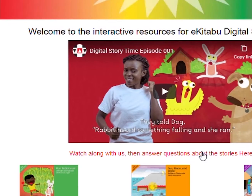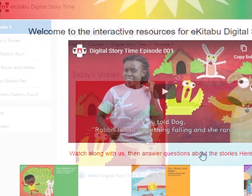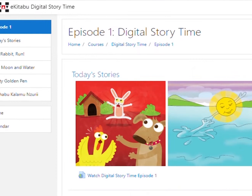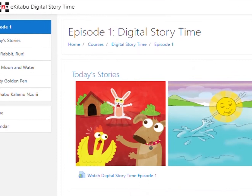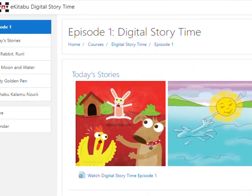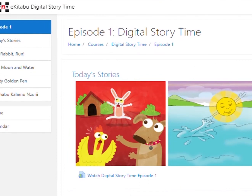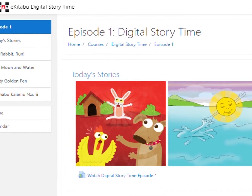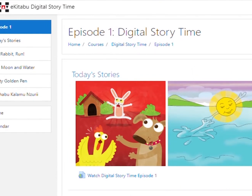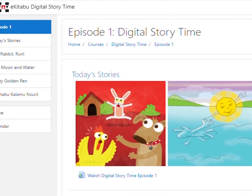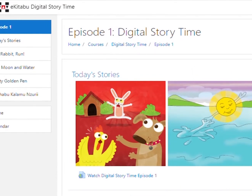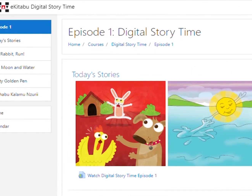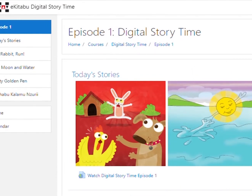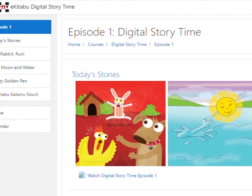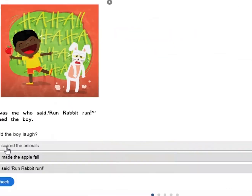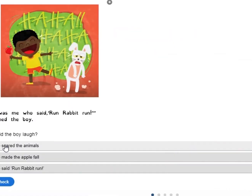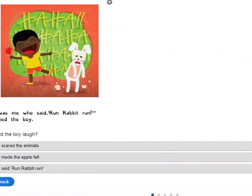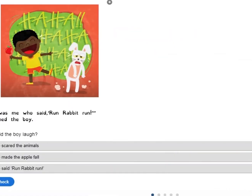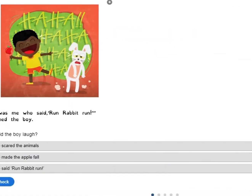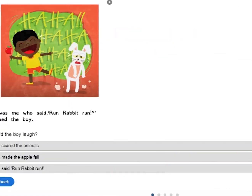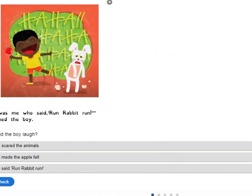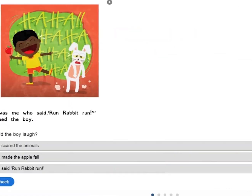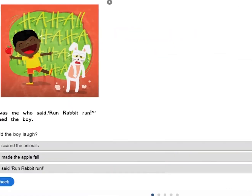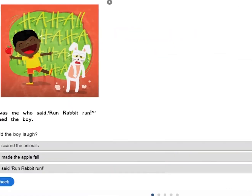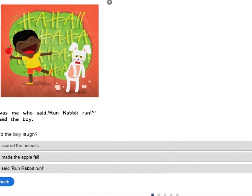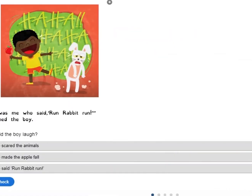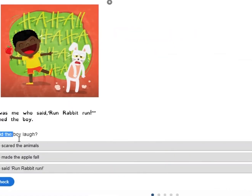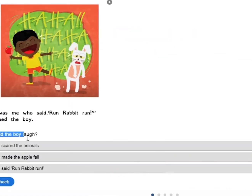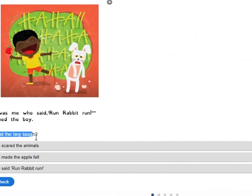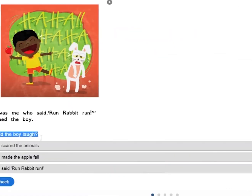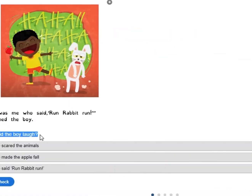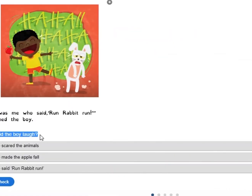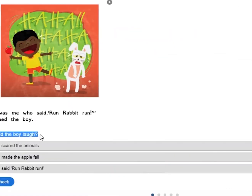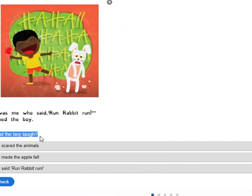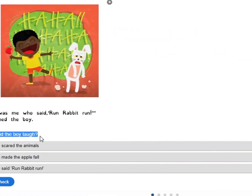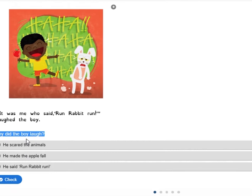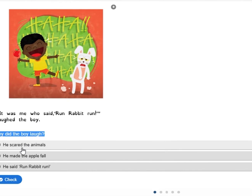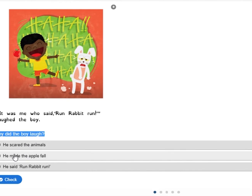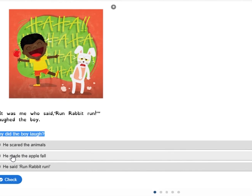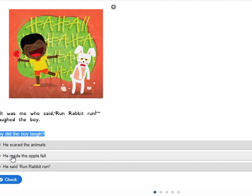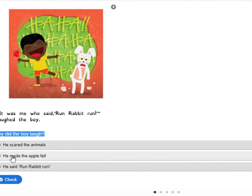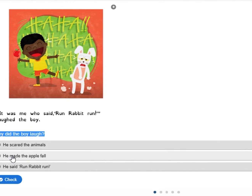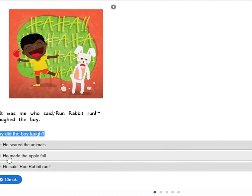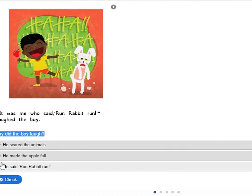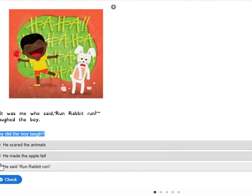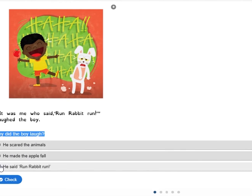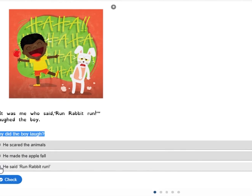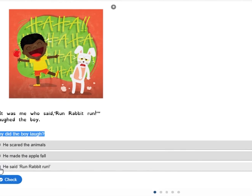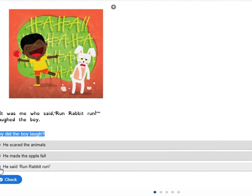Test yourself in answering the questions in every storybook and get instant results.